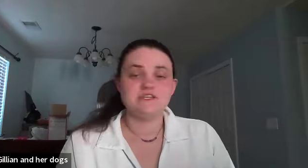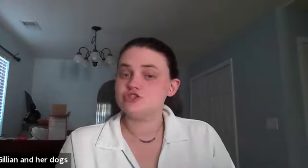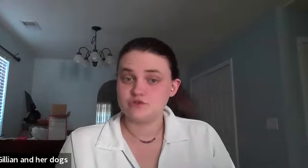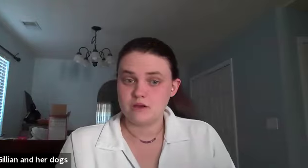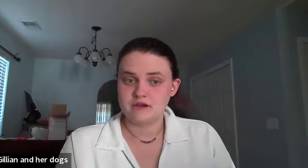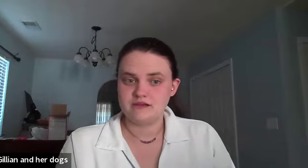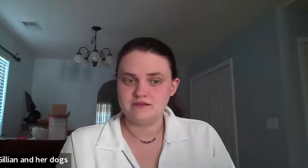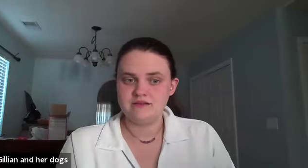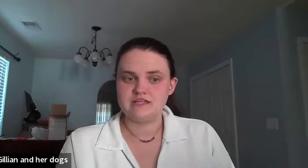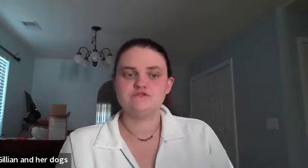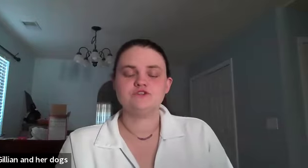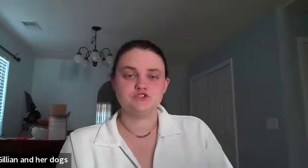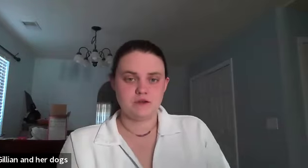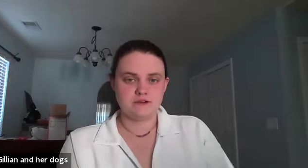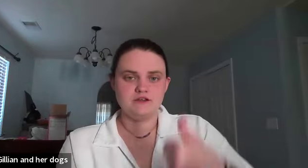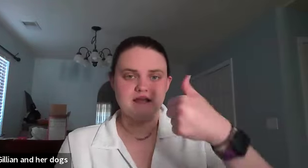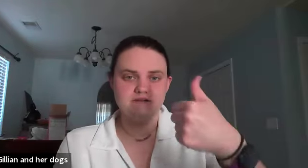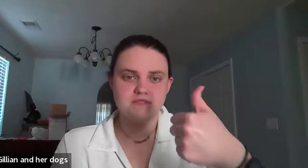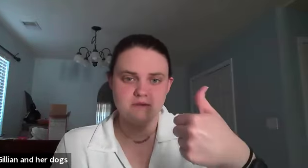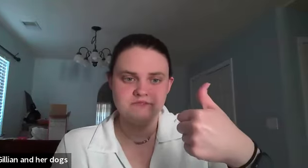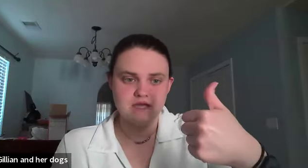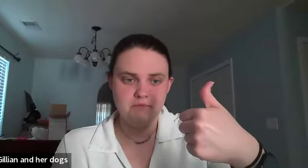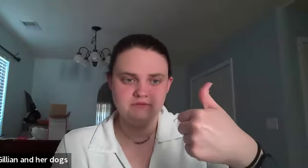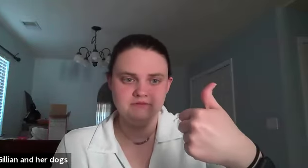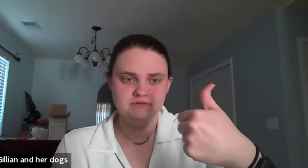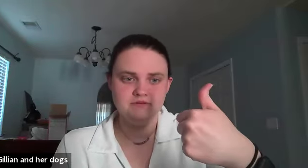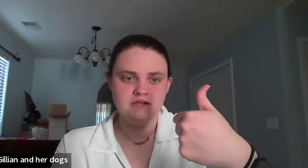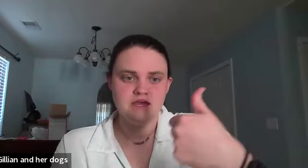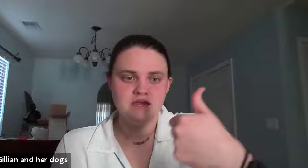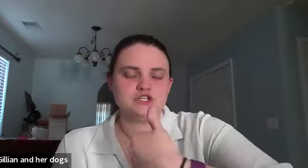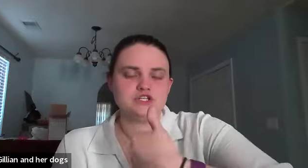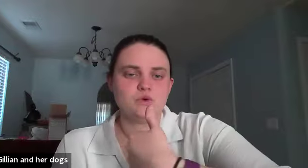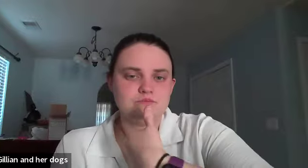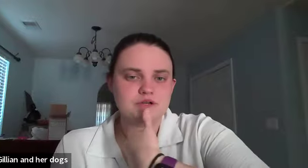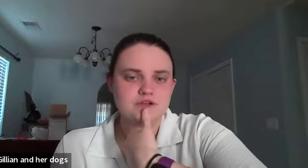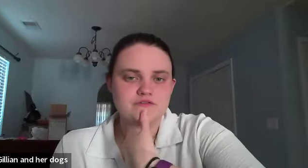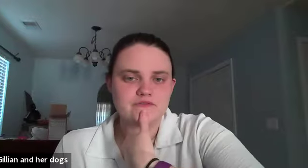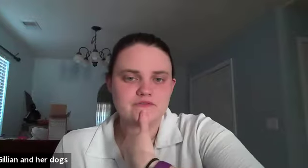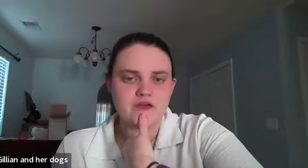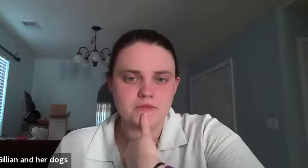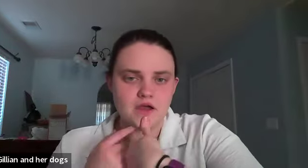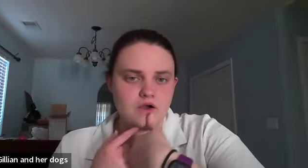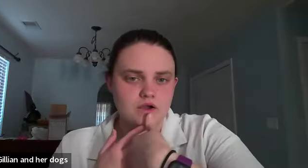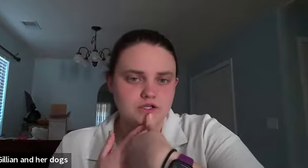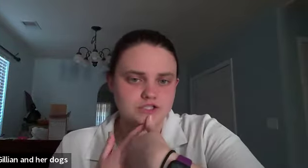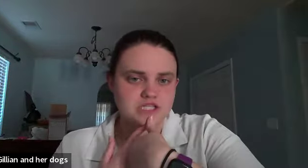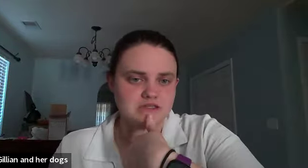is strawberry. And so for strawberry, you're going to have a thumbs up and you're going to put your thumb on your